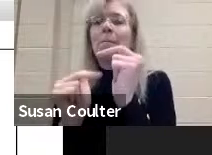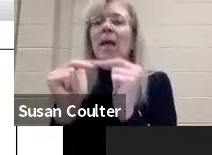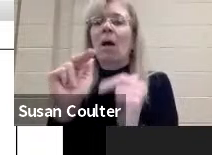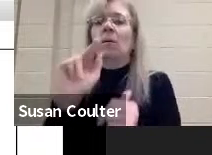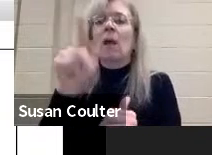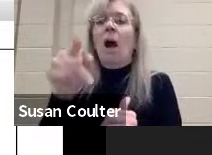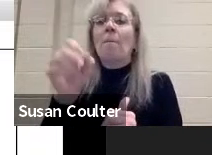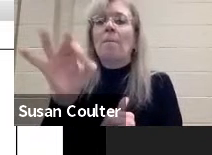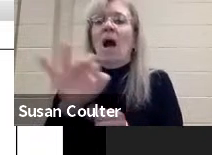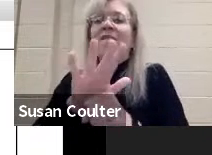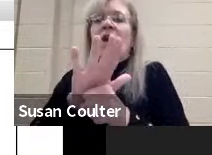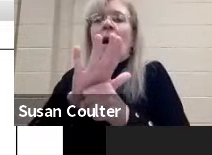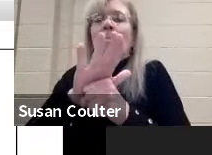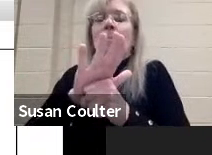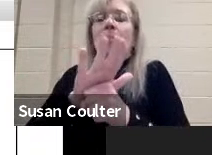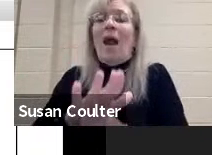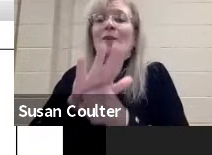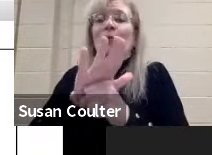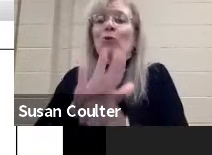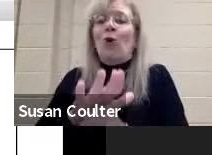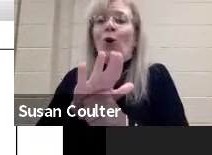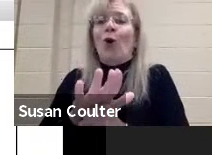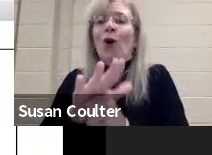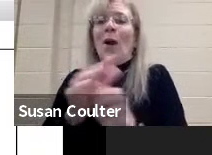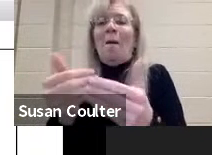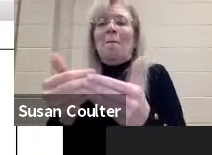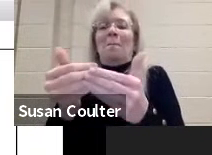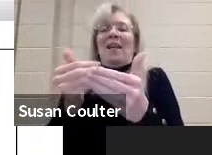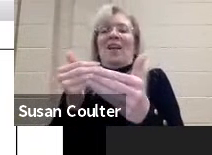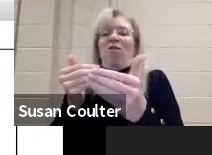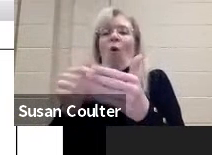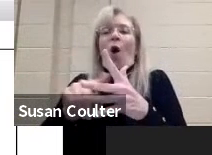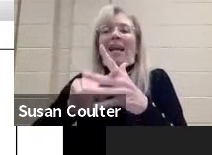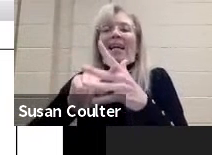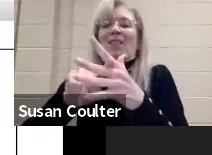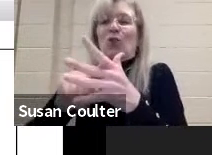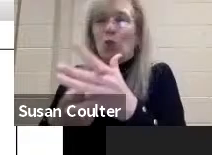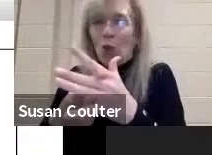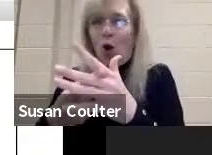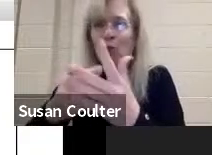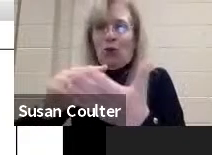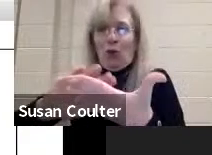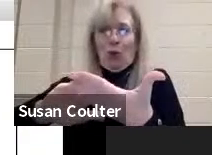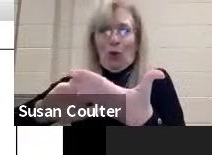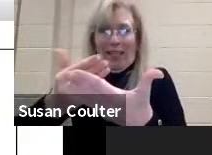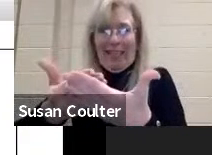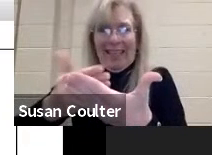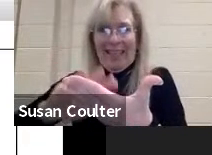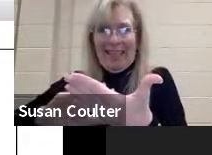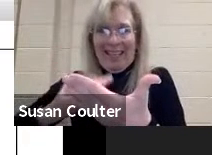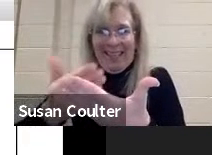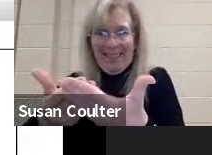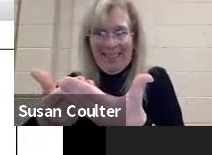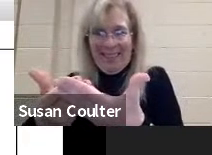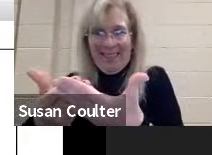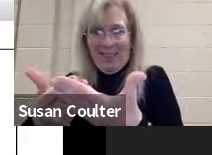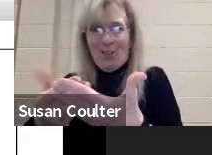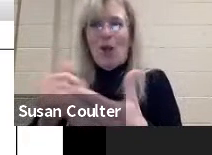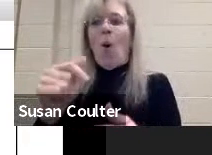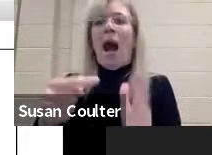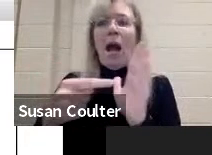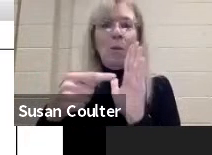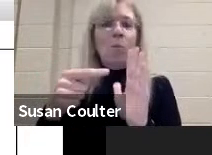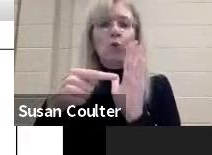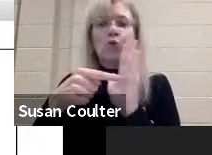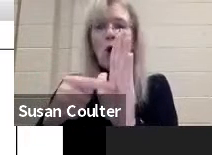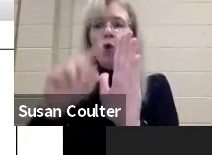the buildup of pressure before it starts cooking.